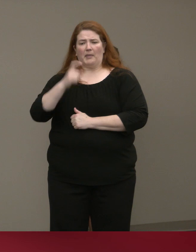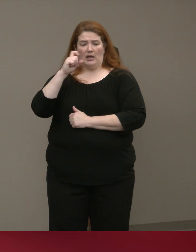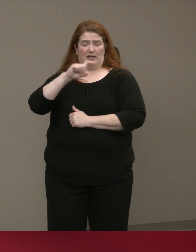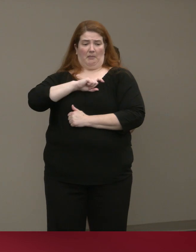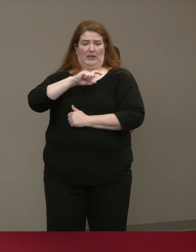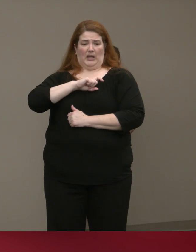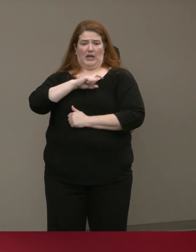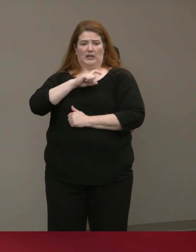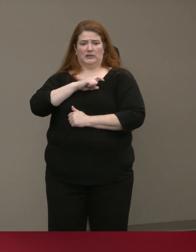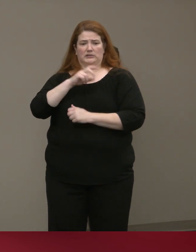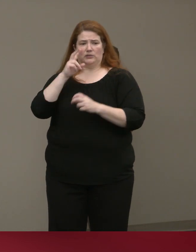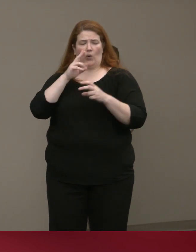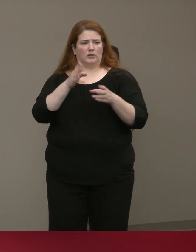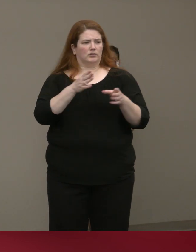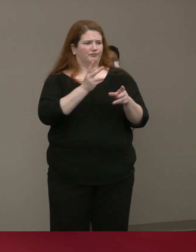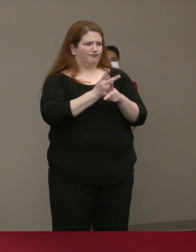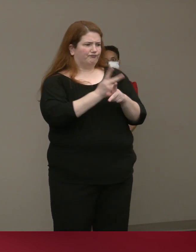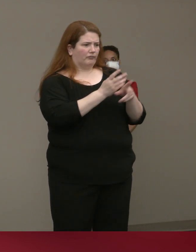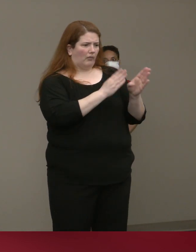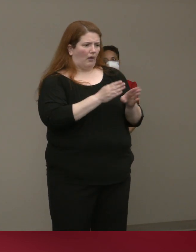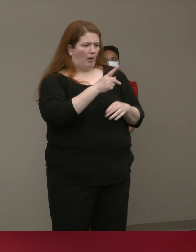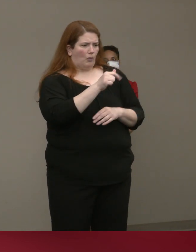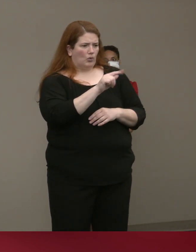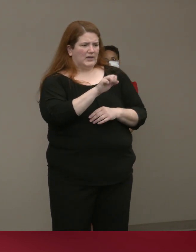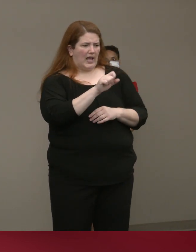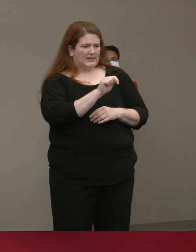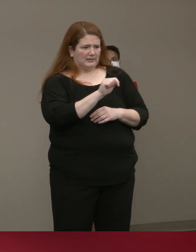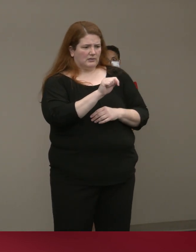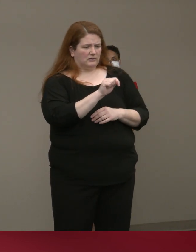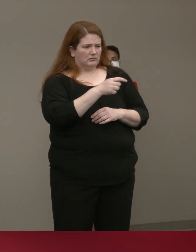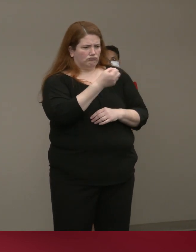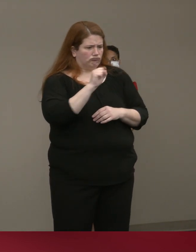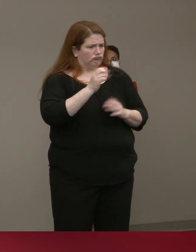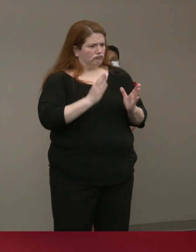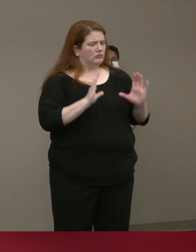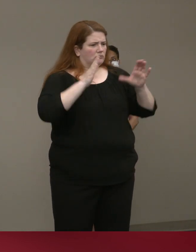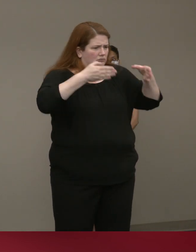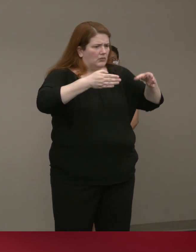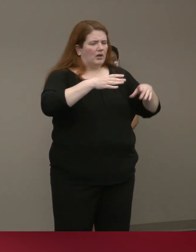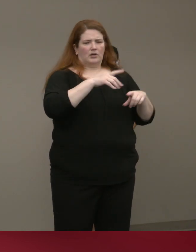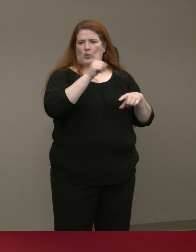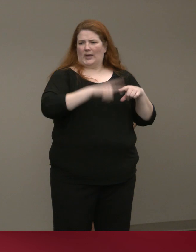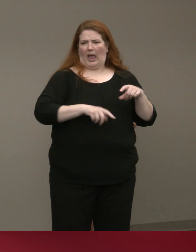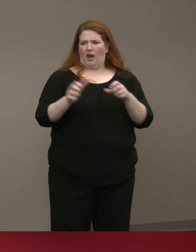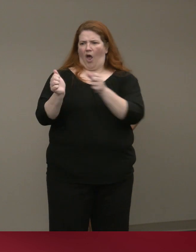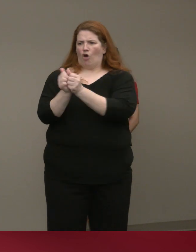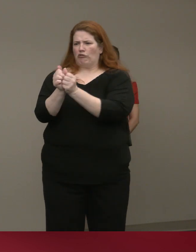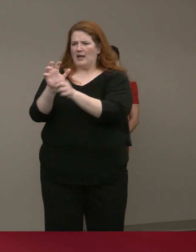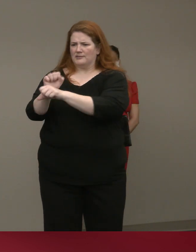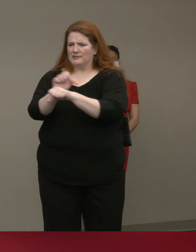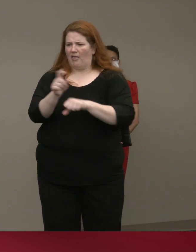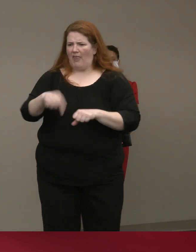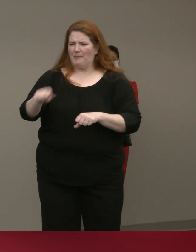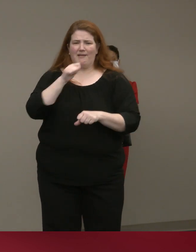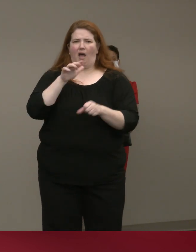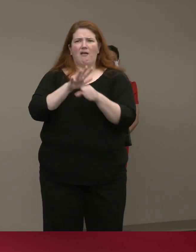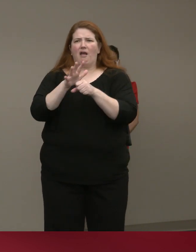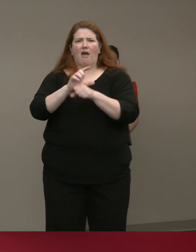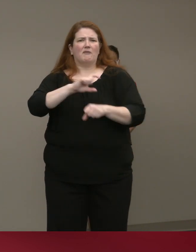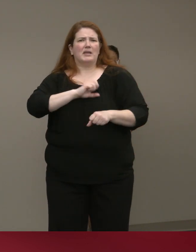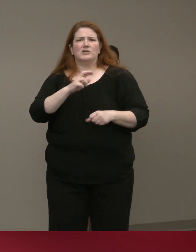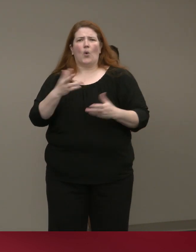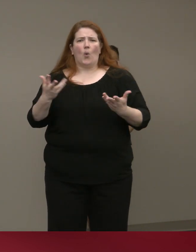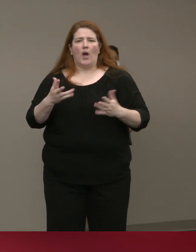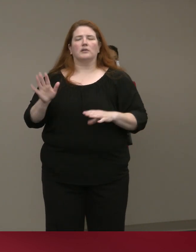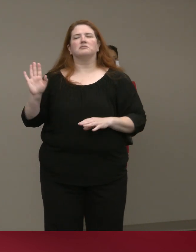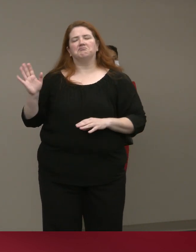on handling the protests and there just isn't enough resources to get out there and arrest those people, or how does that? Well, let's take what